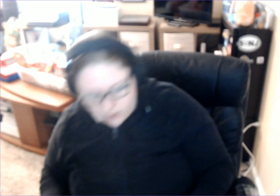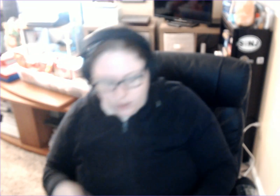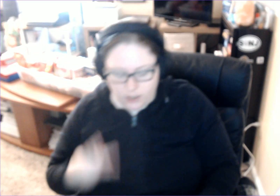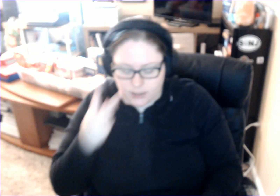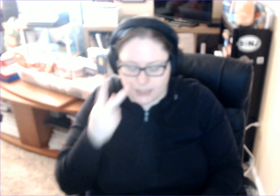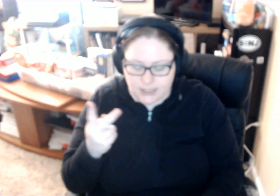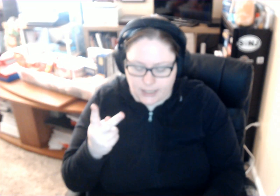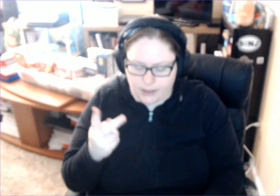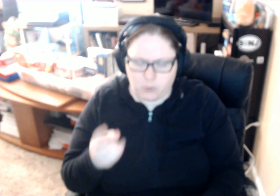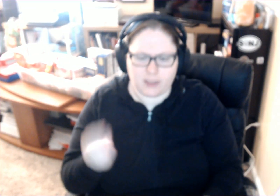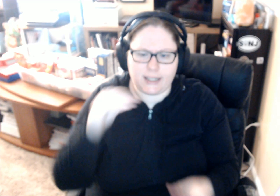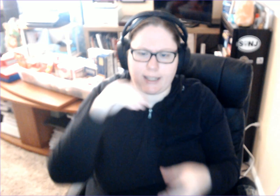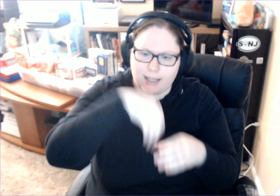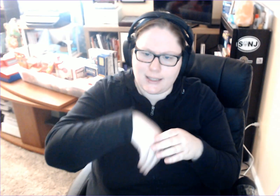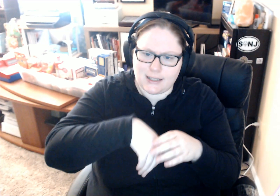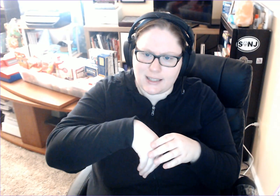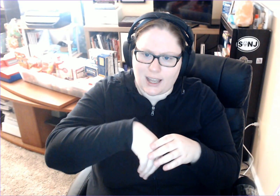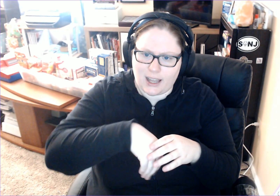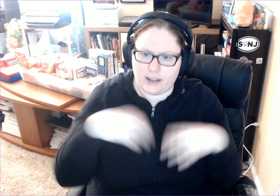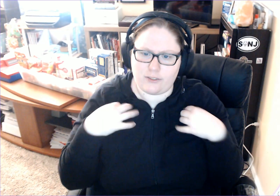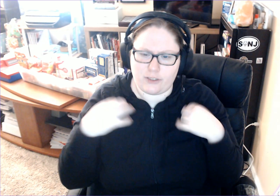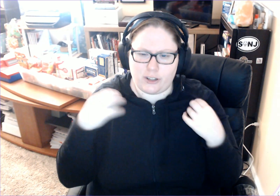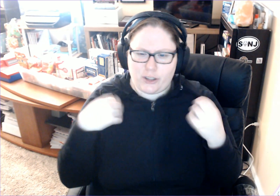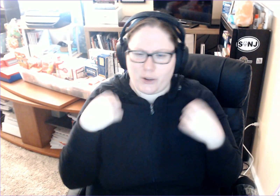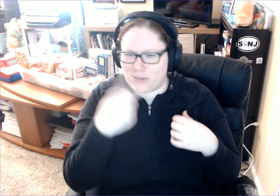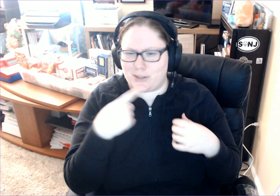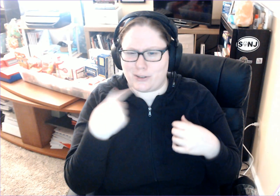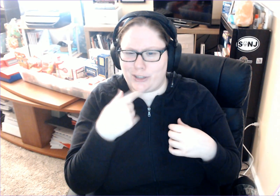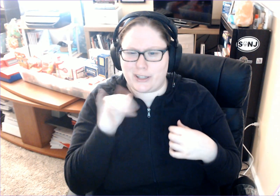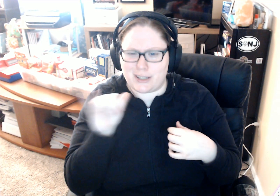to see what the inside of the clothes looks like.